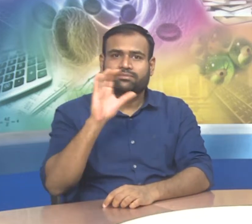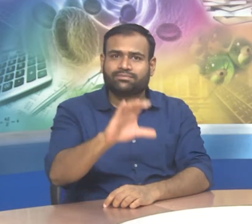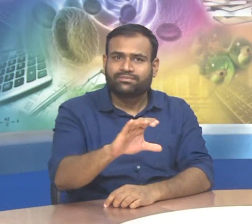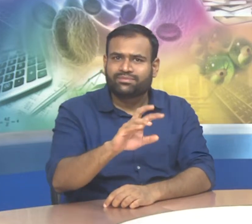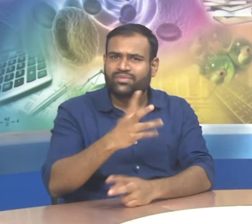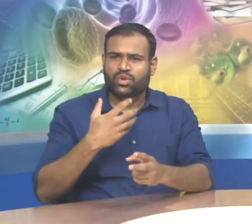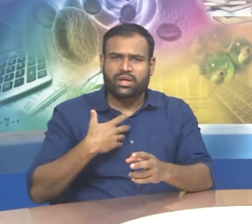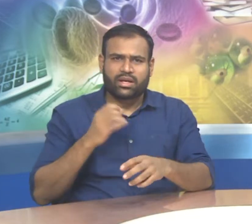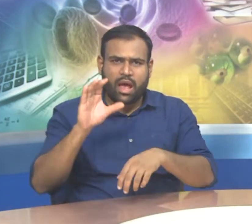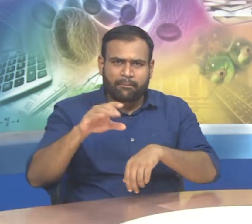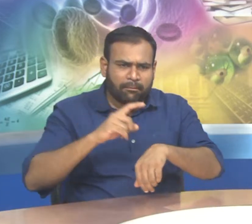Investment.